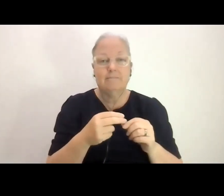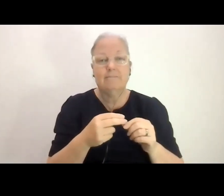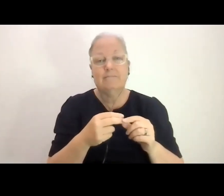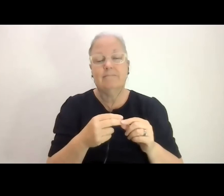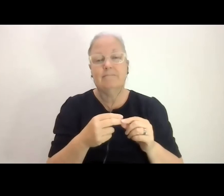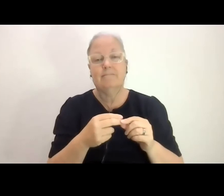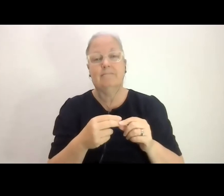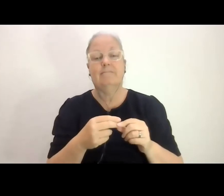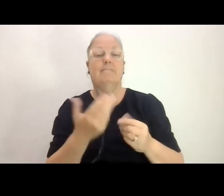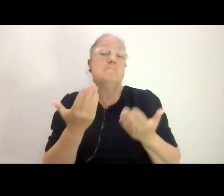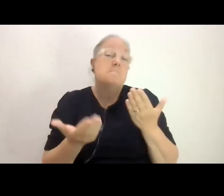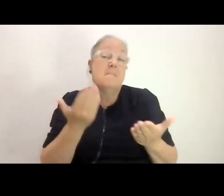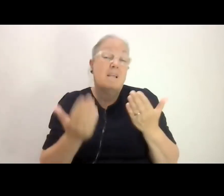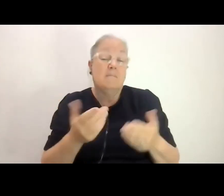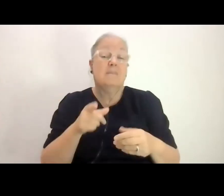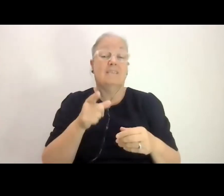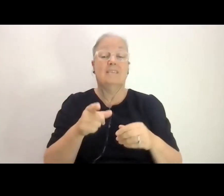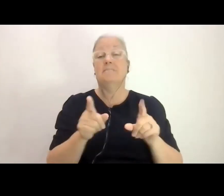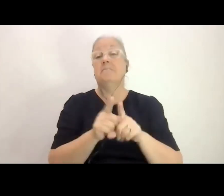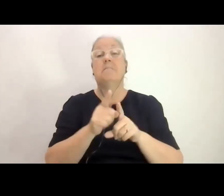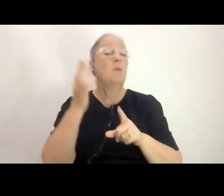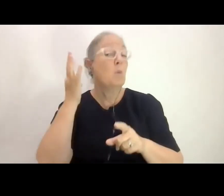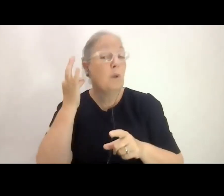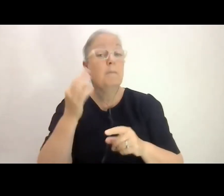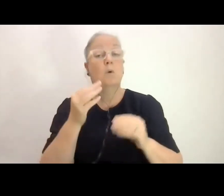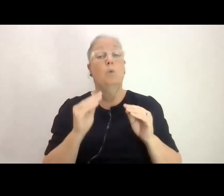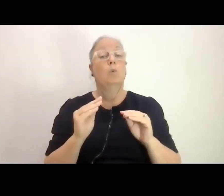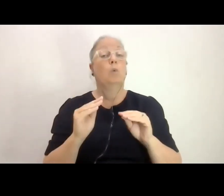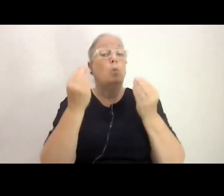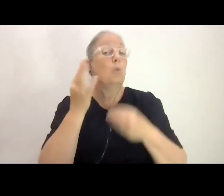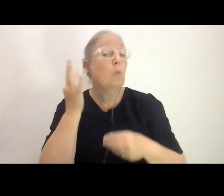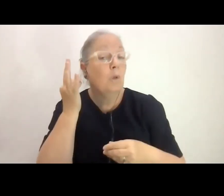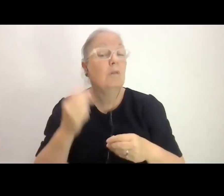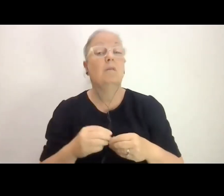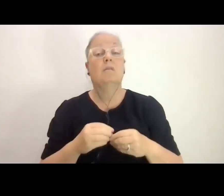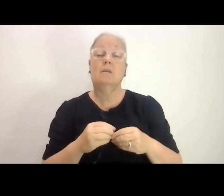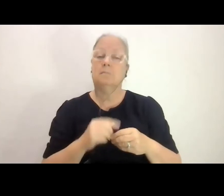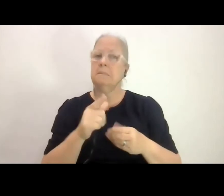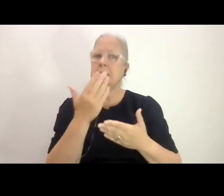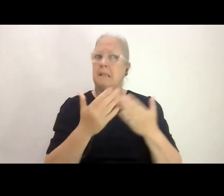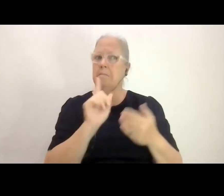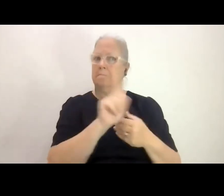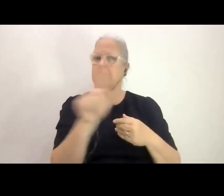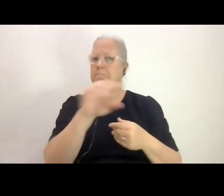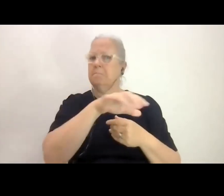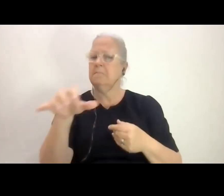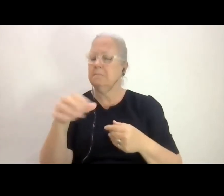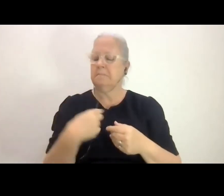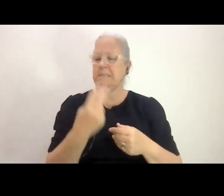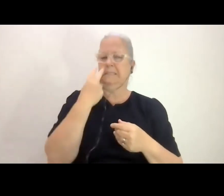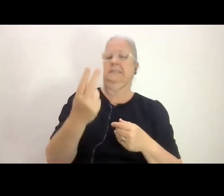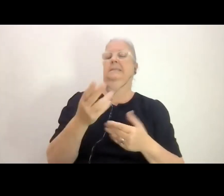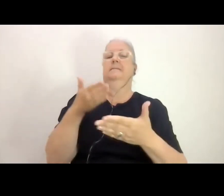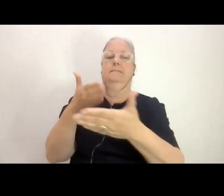may indirectly affect other groups like women, young girls, especially in some countries. This mainly due to